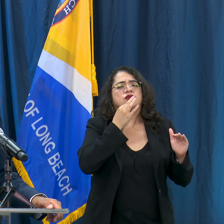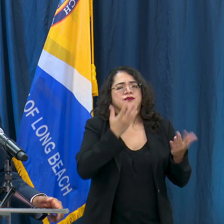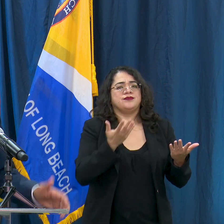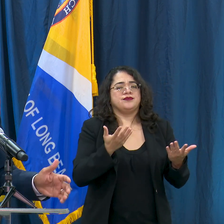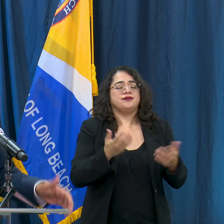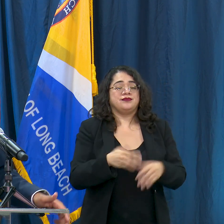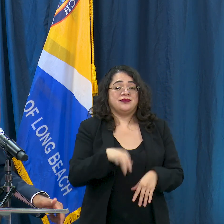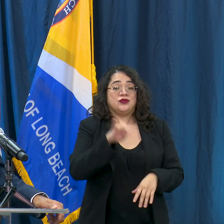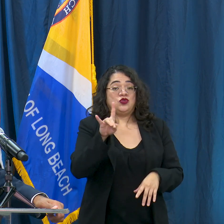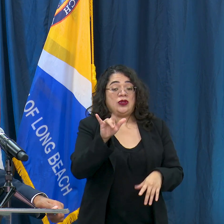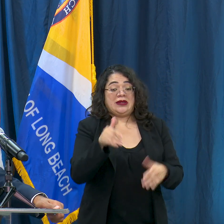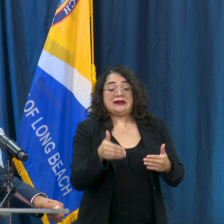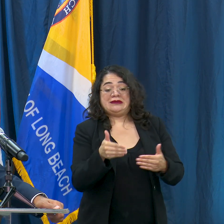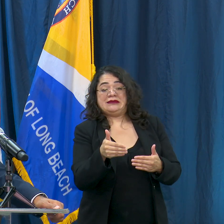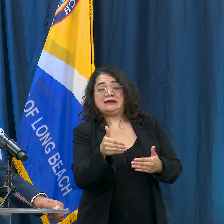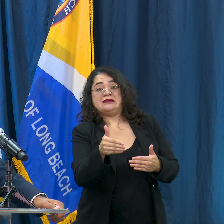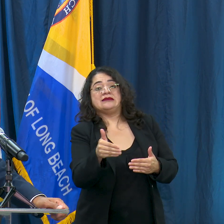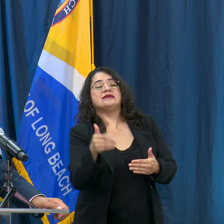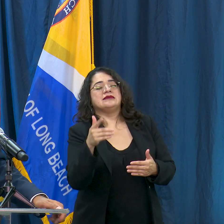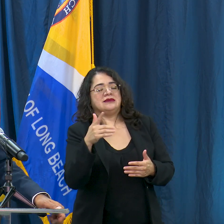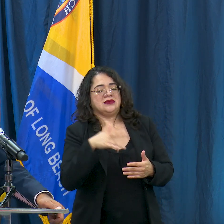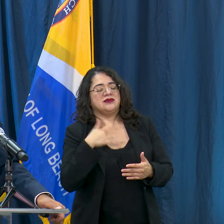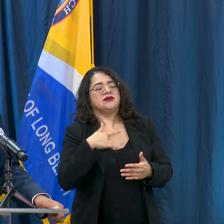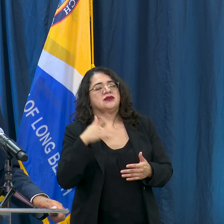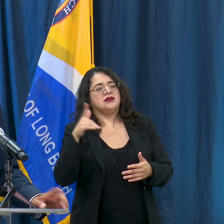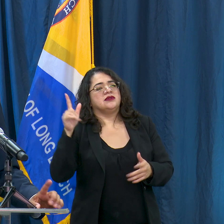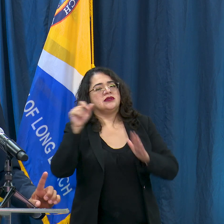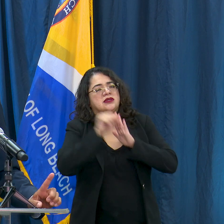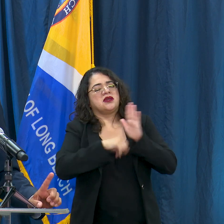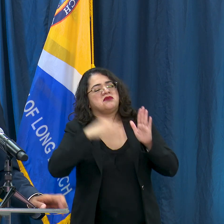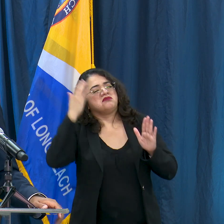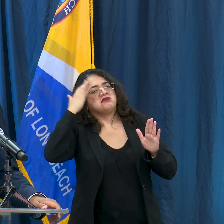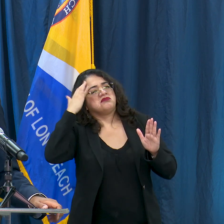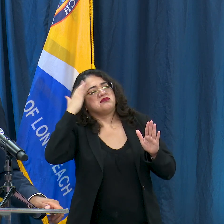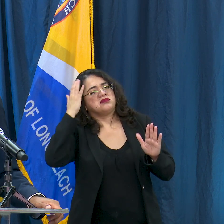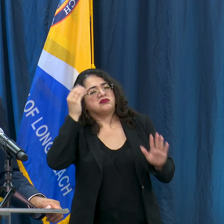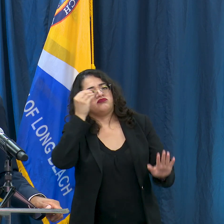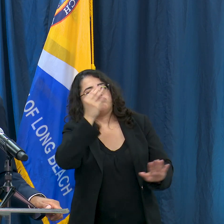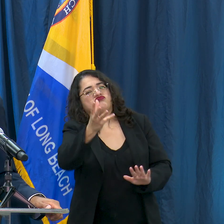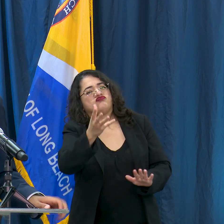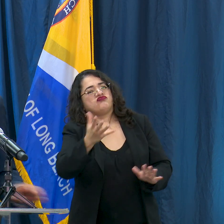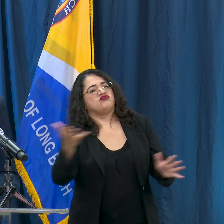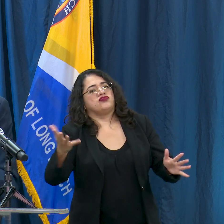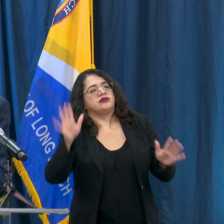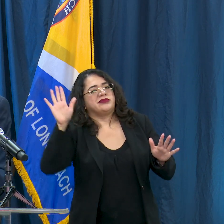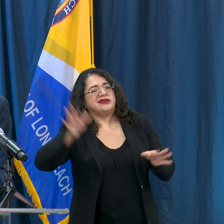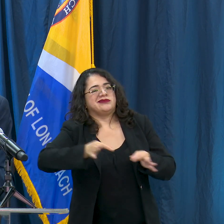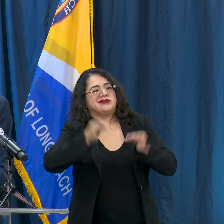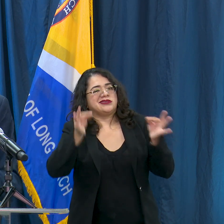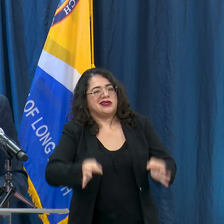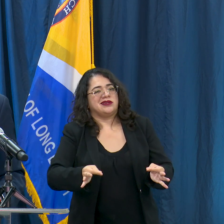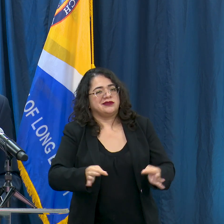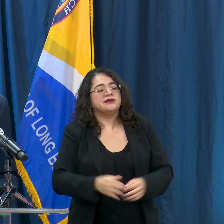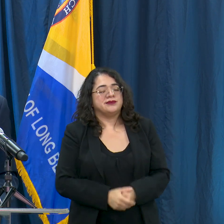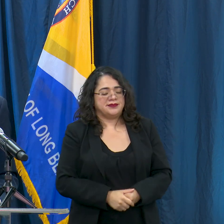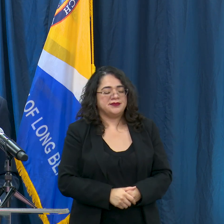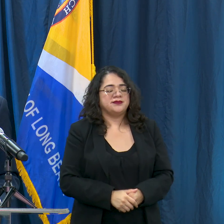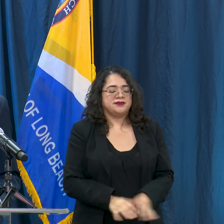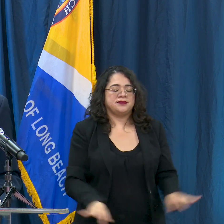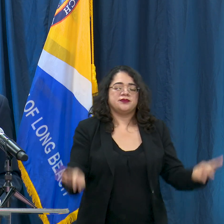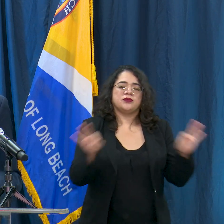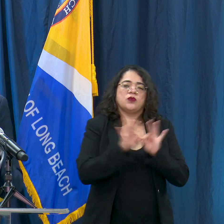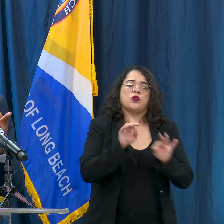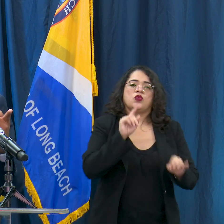4th is coming up, the state is bound to make an announcement on those types of activities anytime soon. So I just wanted to add that because that was an important